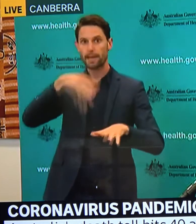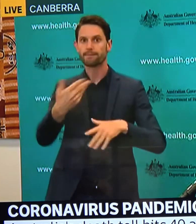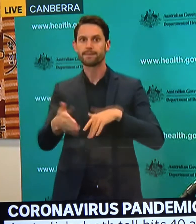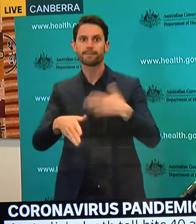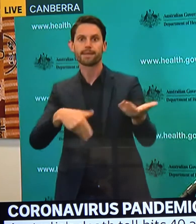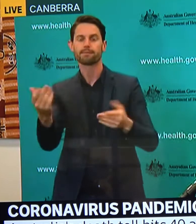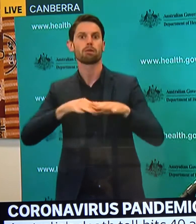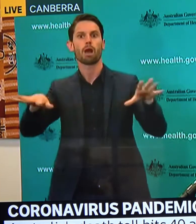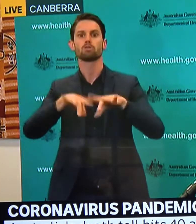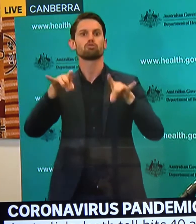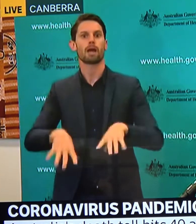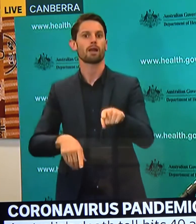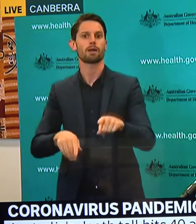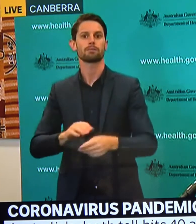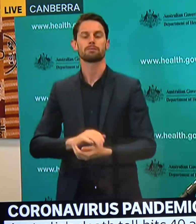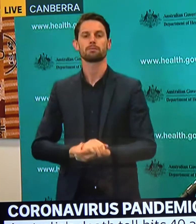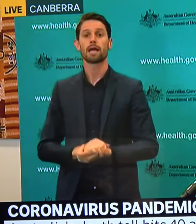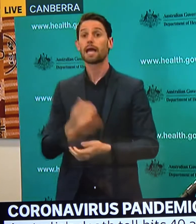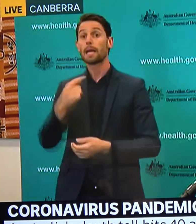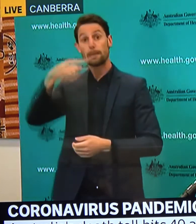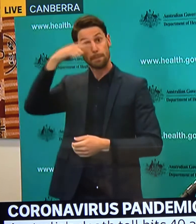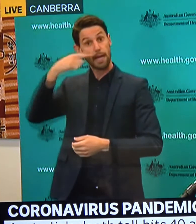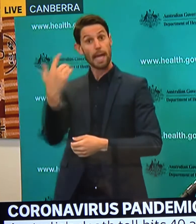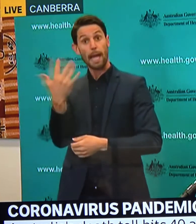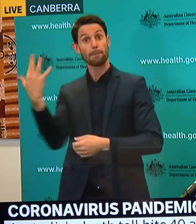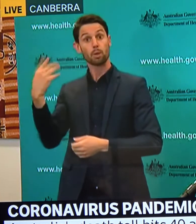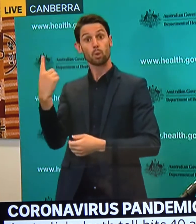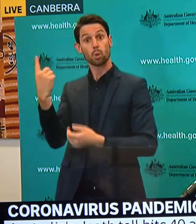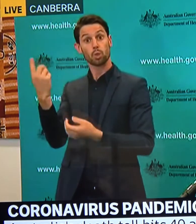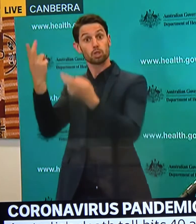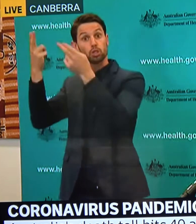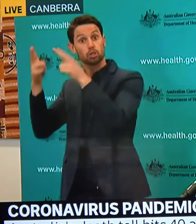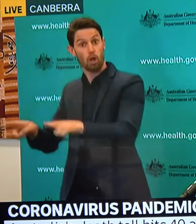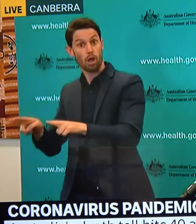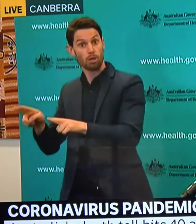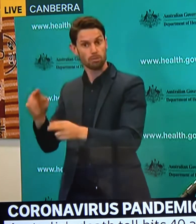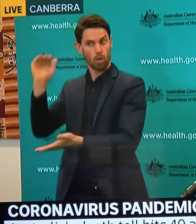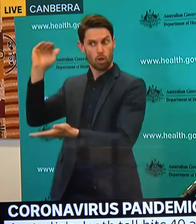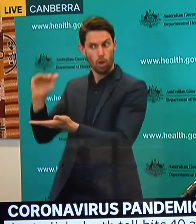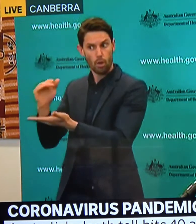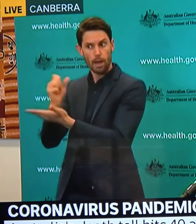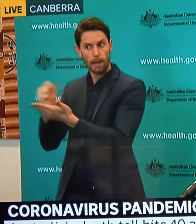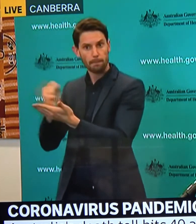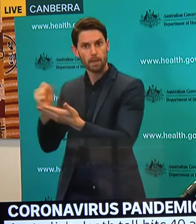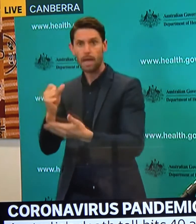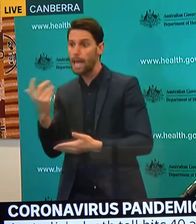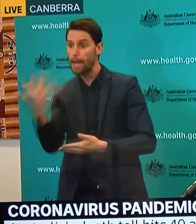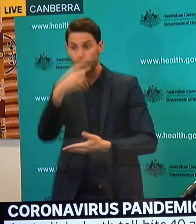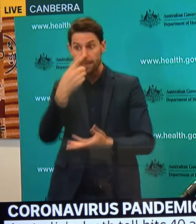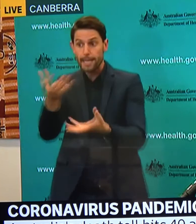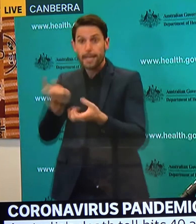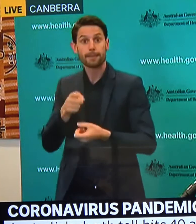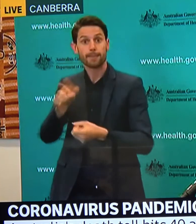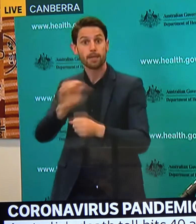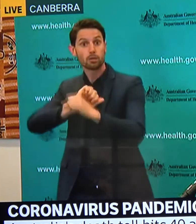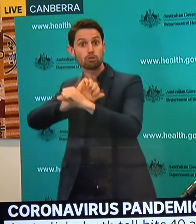forward. Our low mortality rate and our low percentage positive in our testing